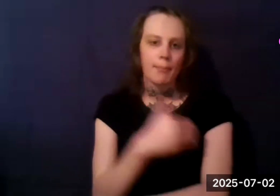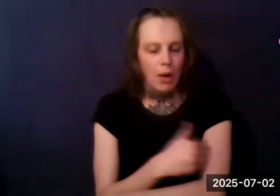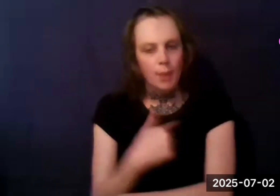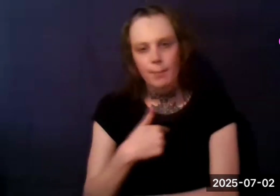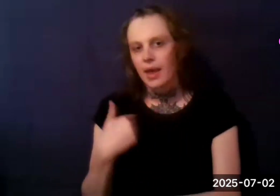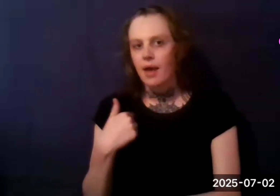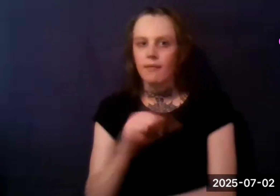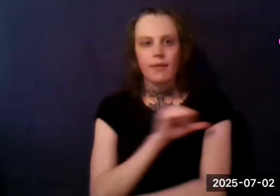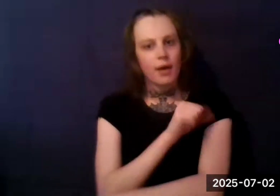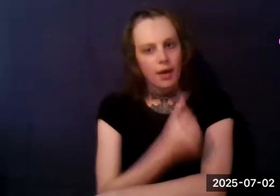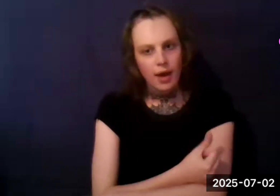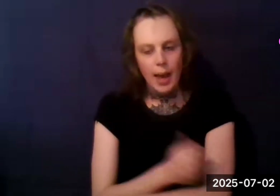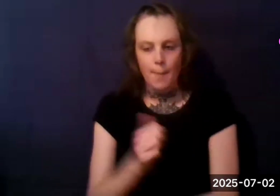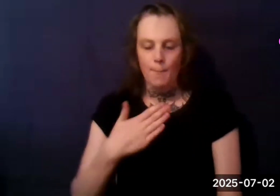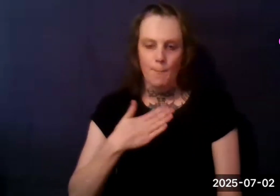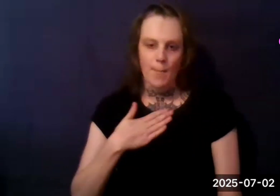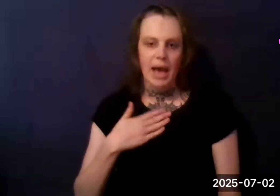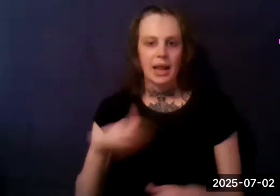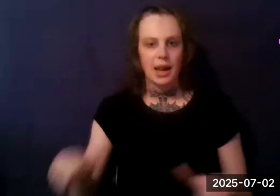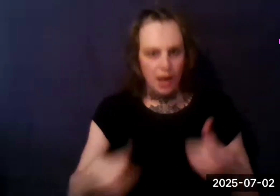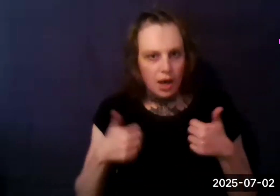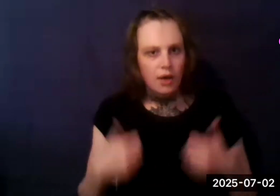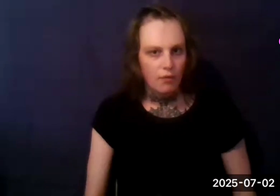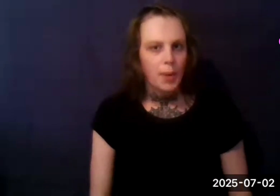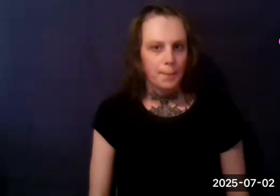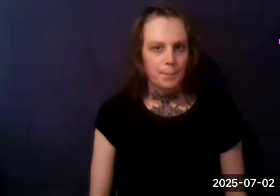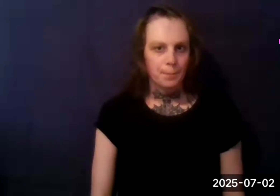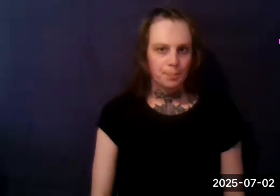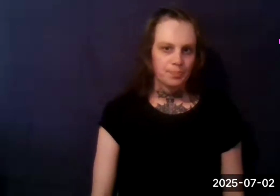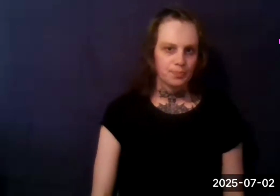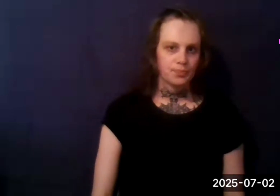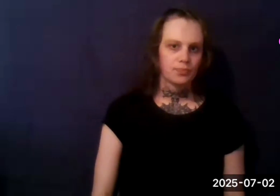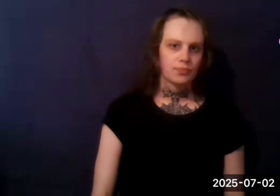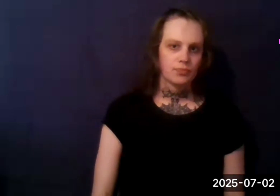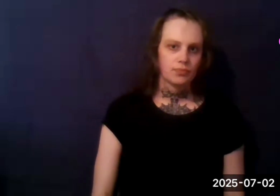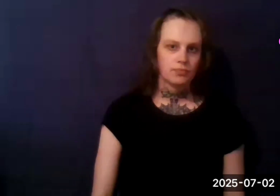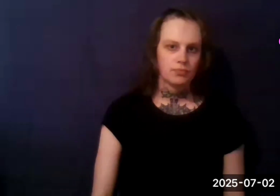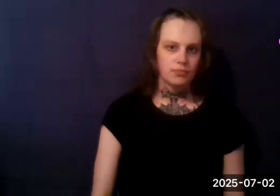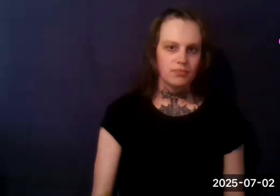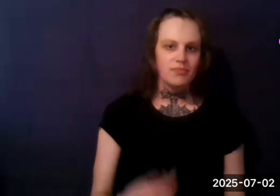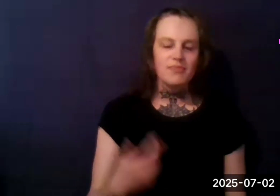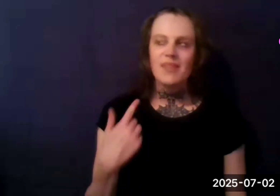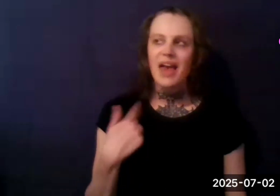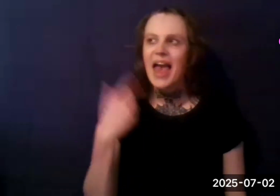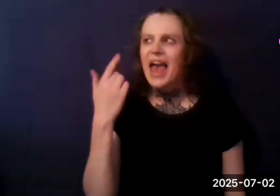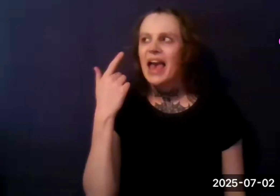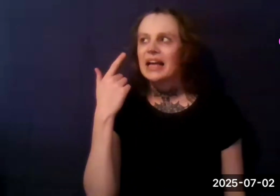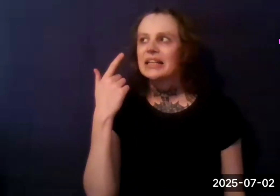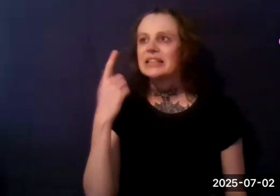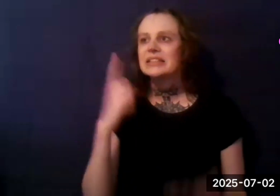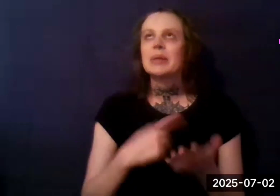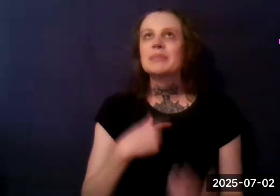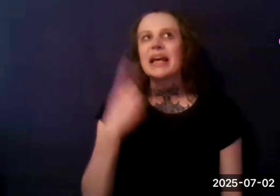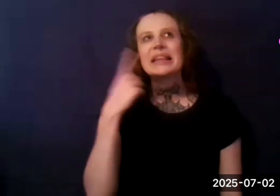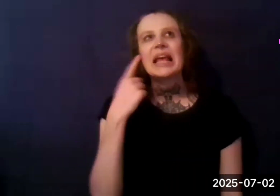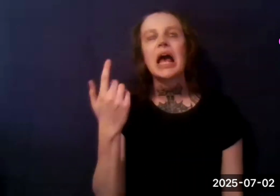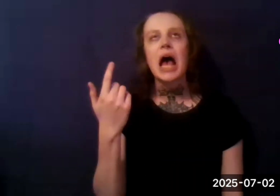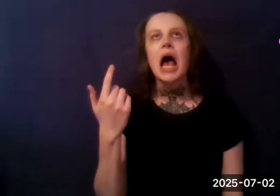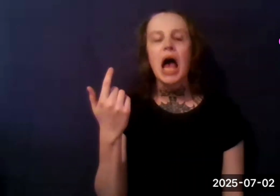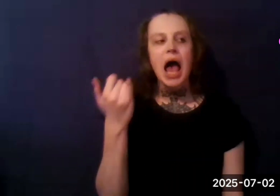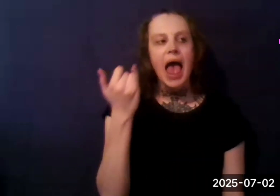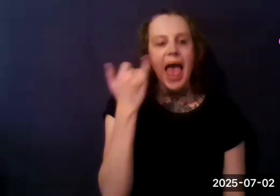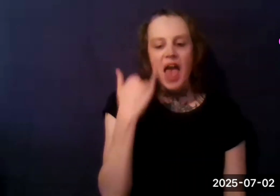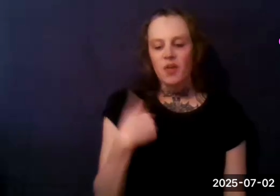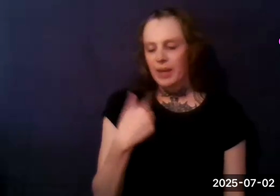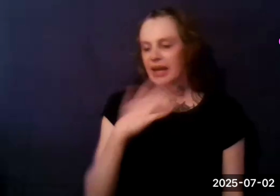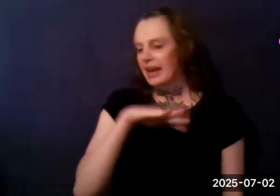to see like the changes and you all one day you're like, oh my God, wait, like I would have been so like resentful no matter